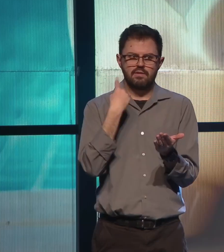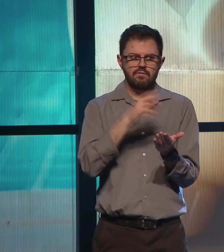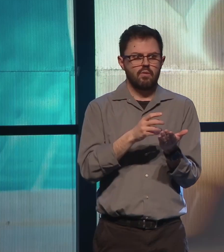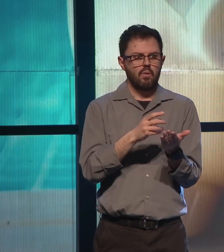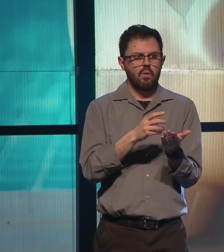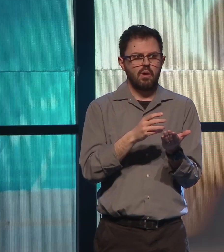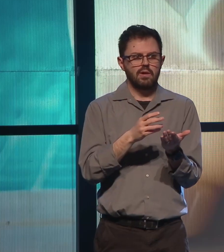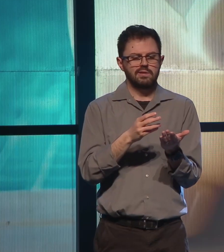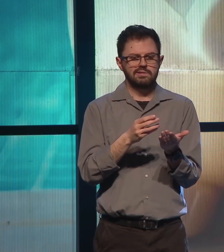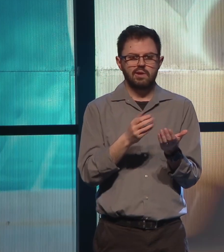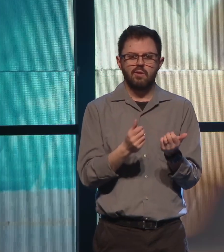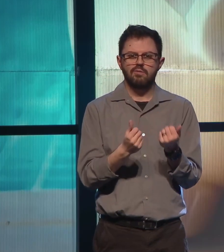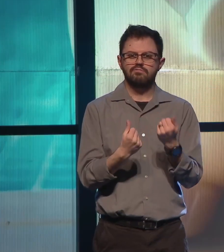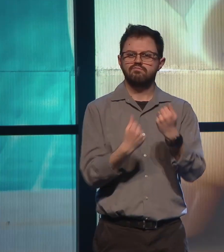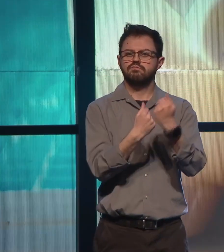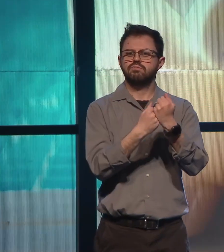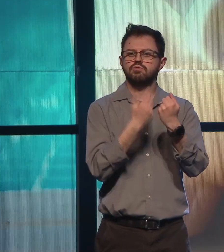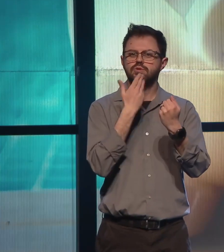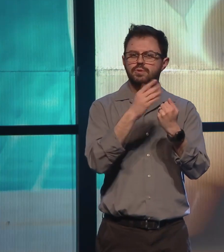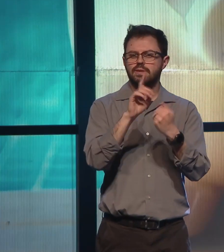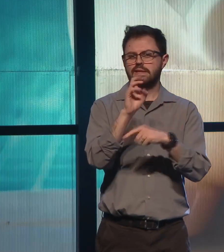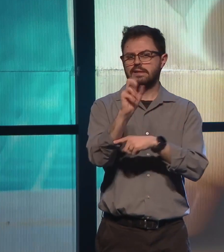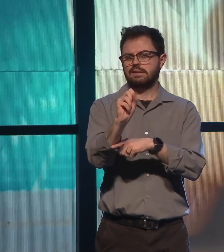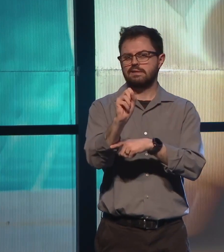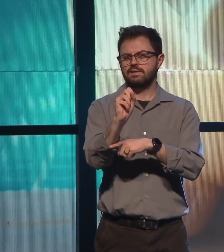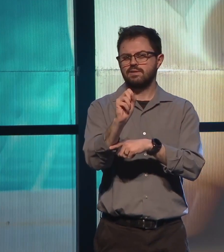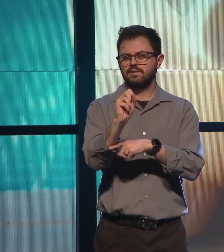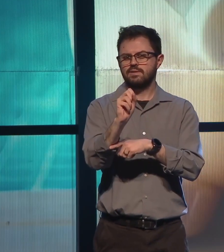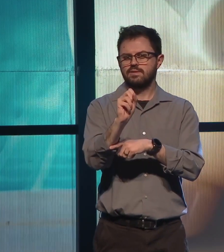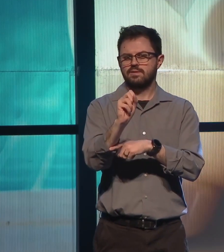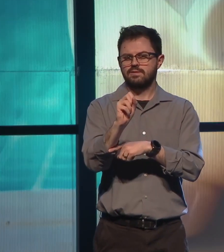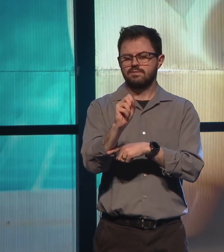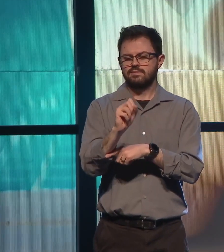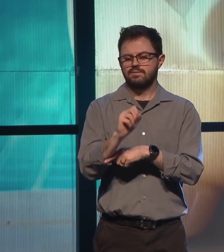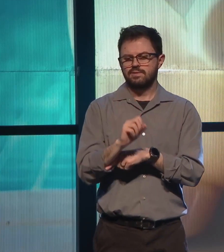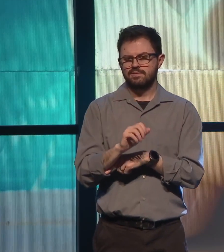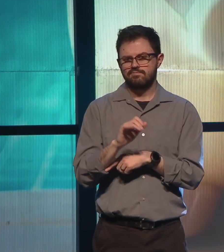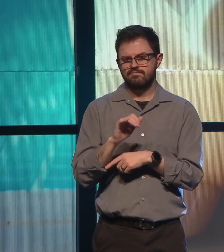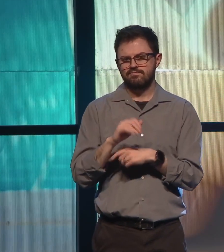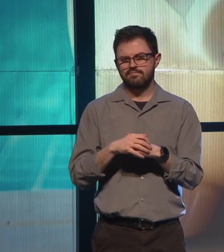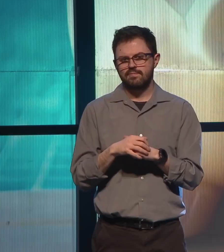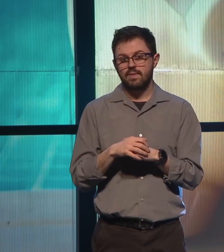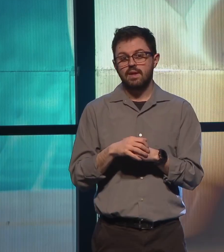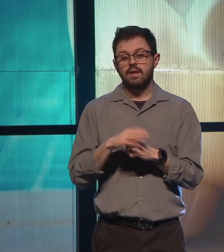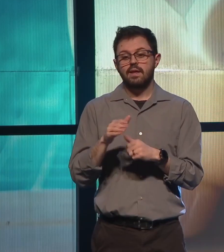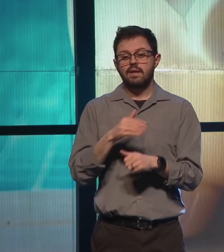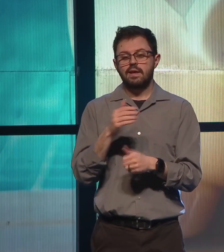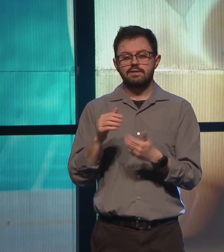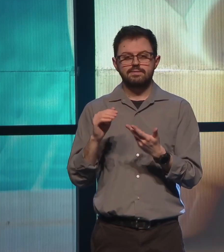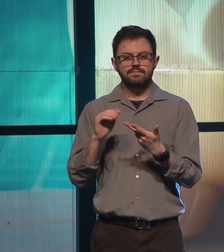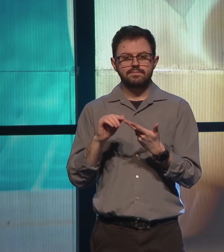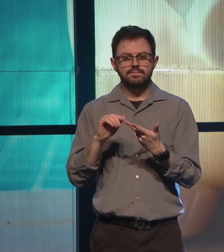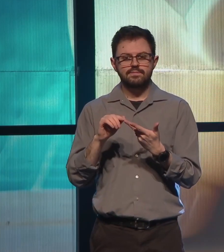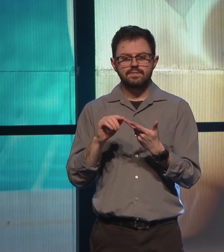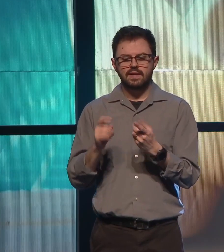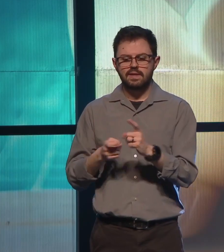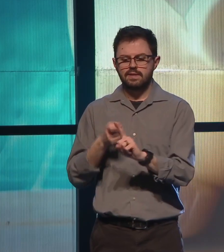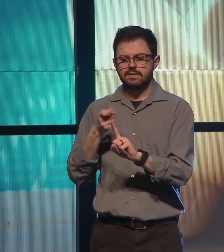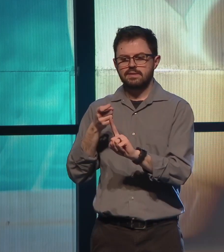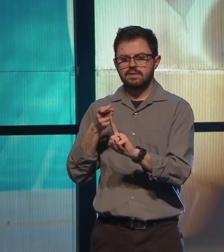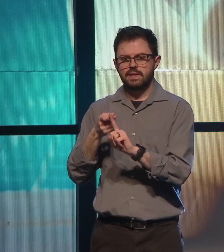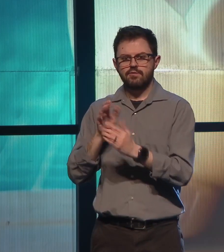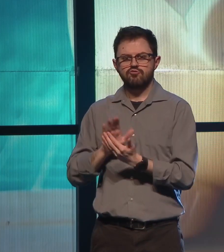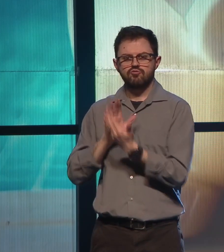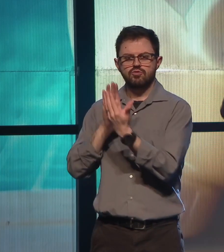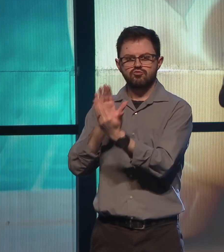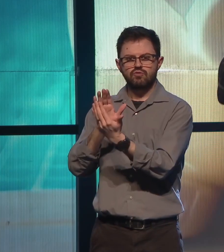we invest that in. So giving to those people, those organizations, that's kind of what Partners in Hope is around here. And then next, right, is giving to those